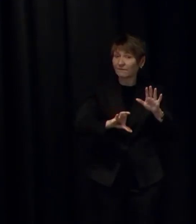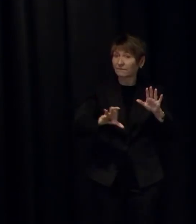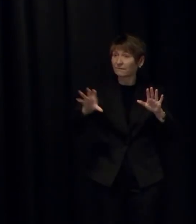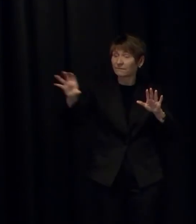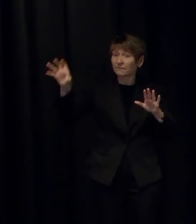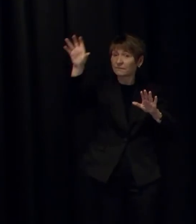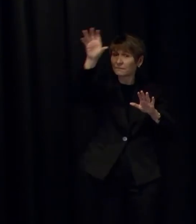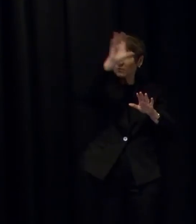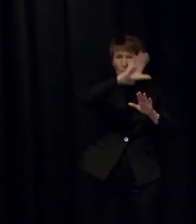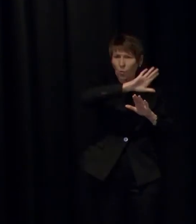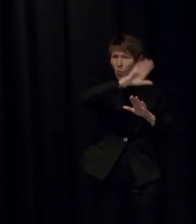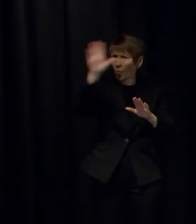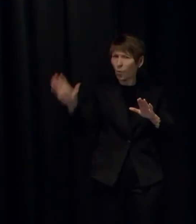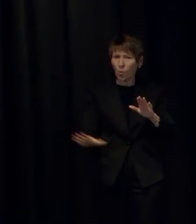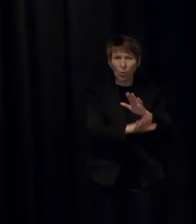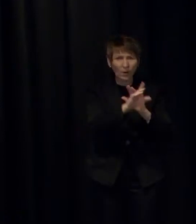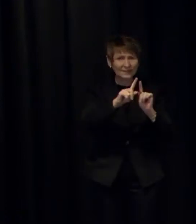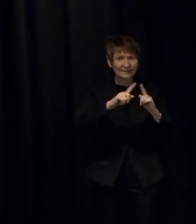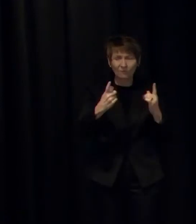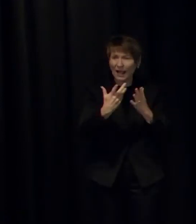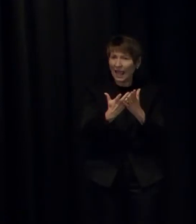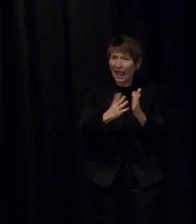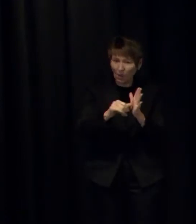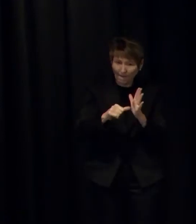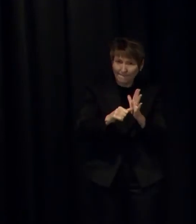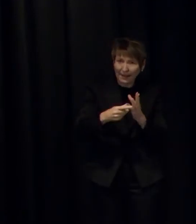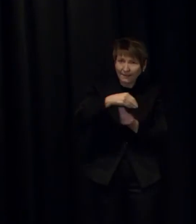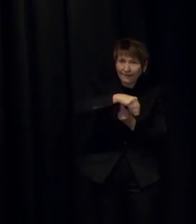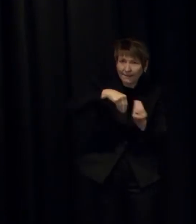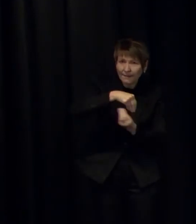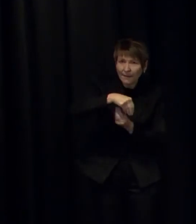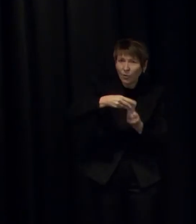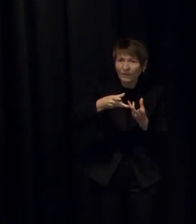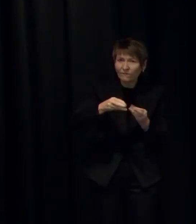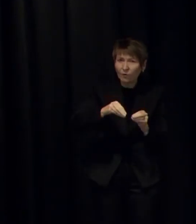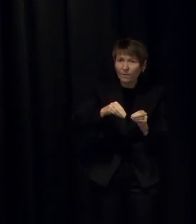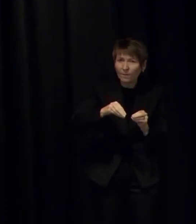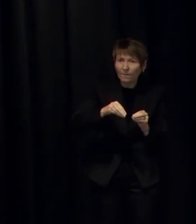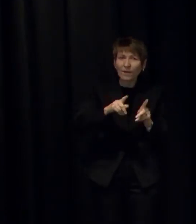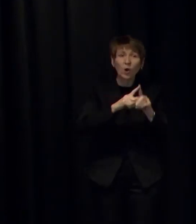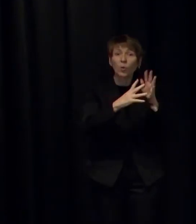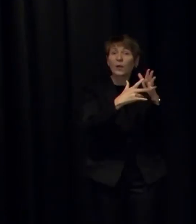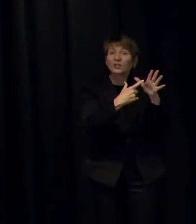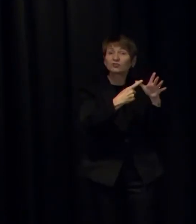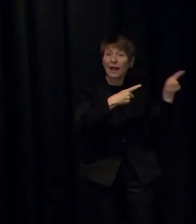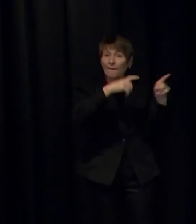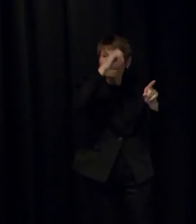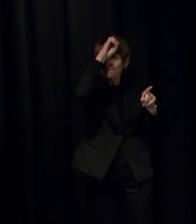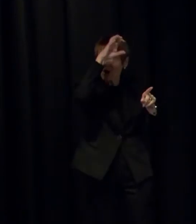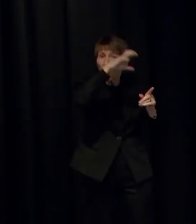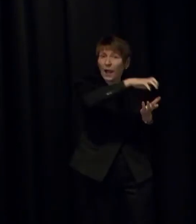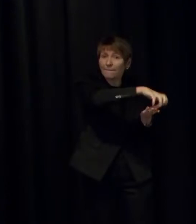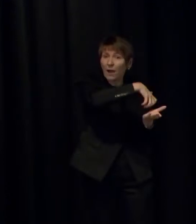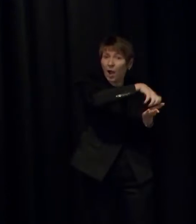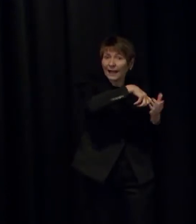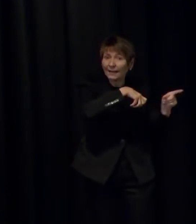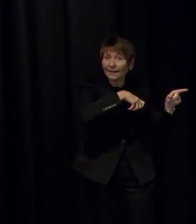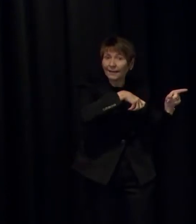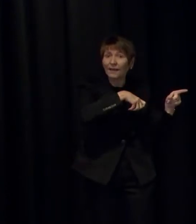that more complex economic growth is perhaps more dependent on things like international students. That's not necessarily a migration